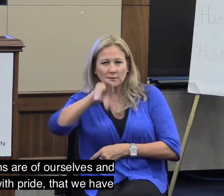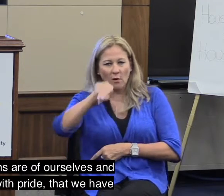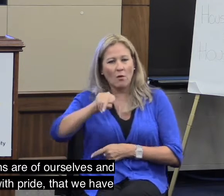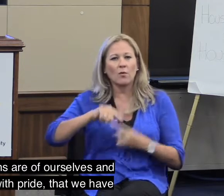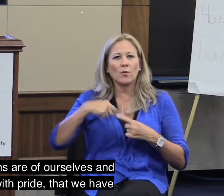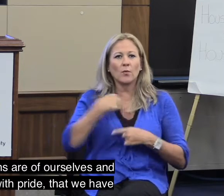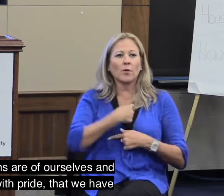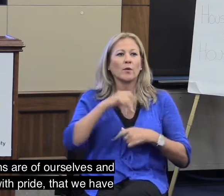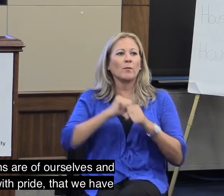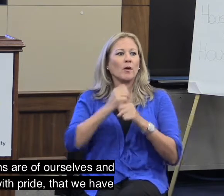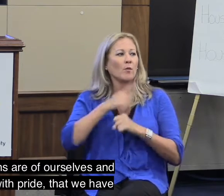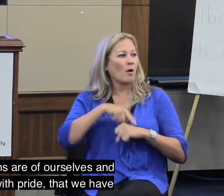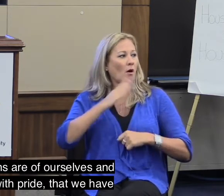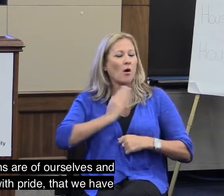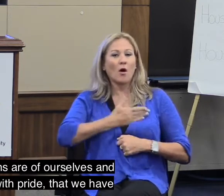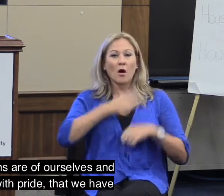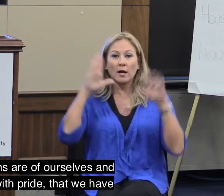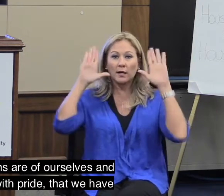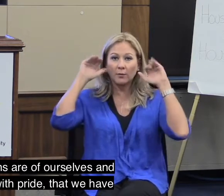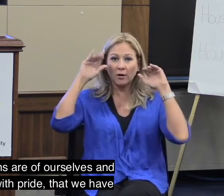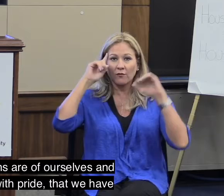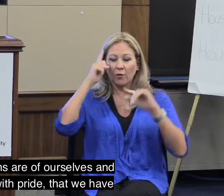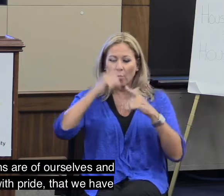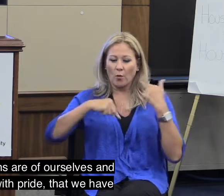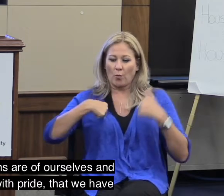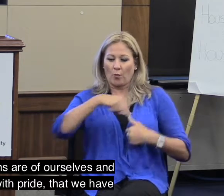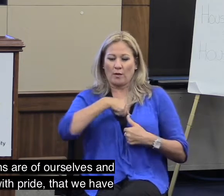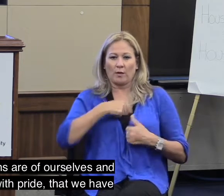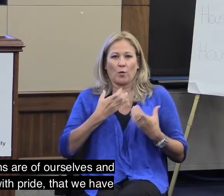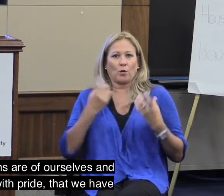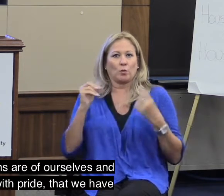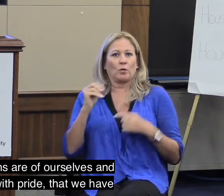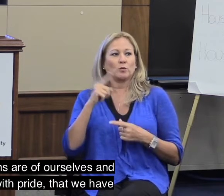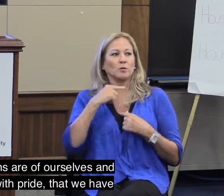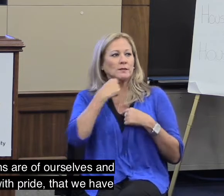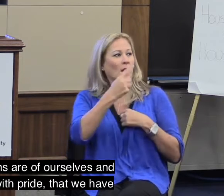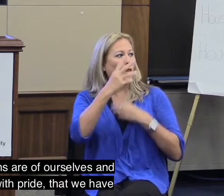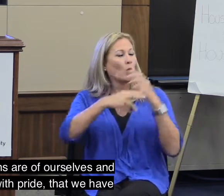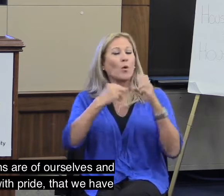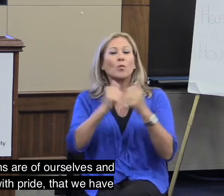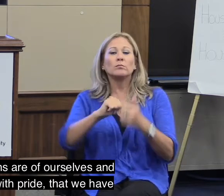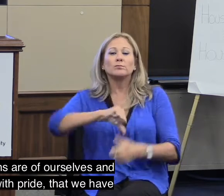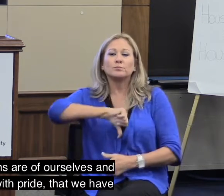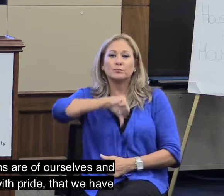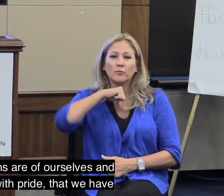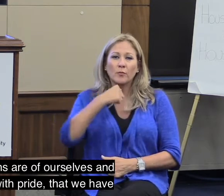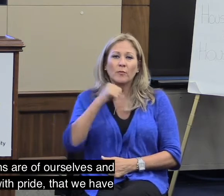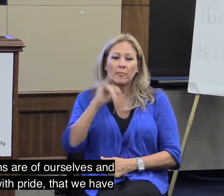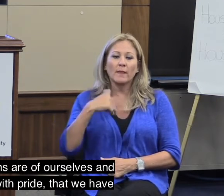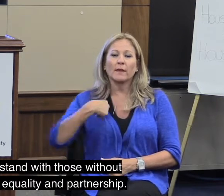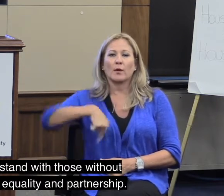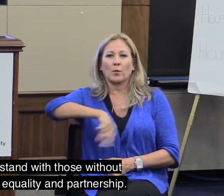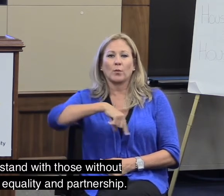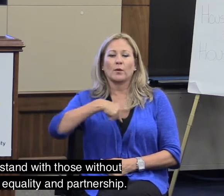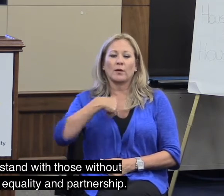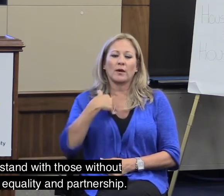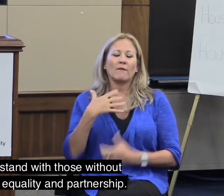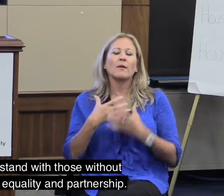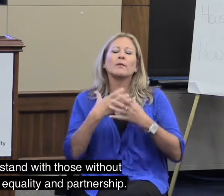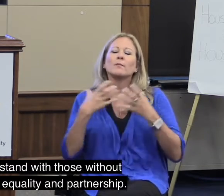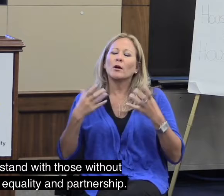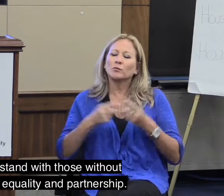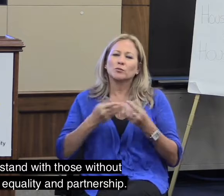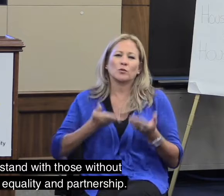what our expectations are of ourselves, and to say to the world with pride that we have much to